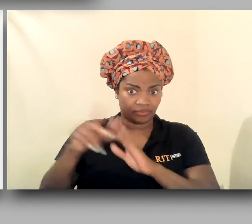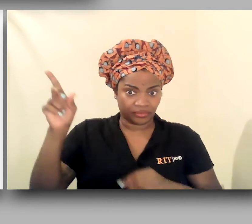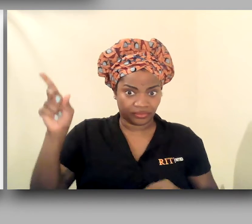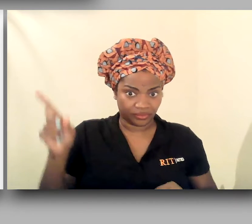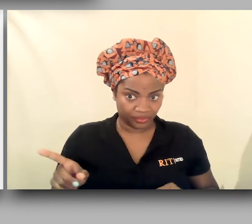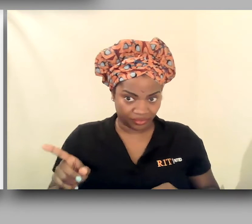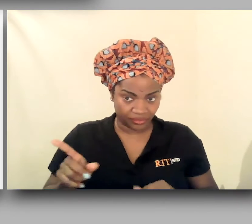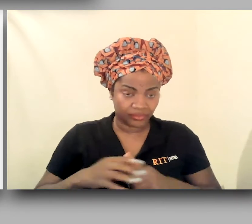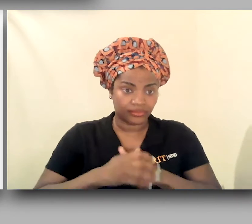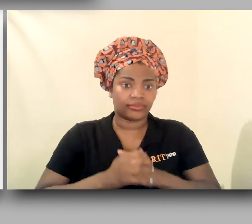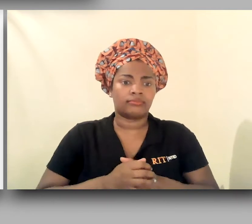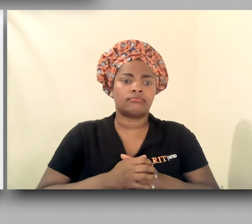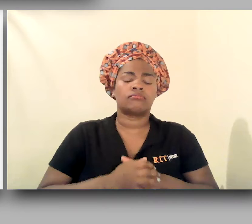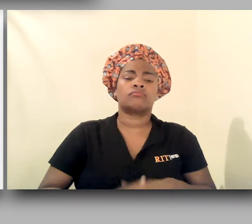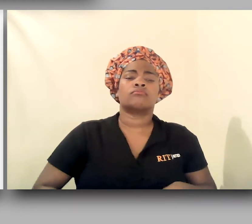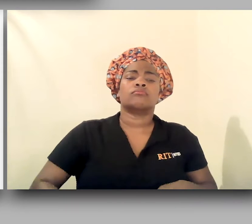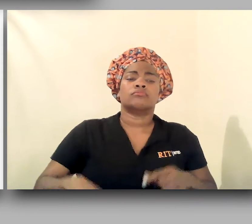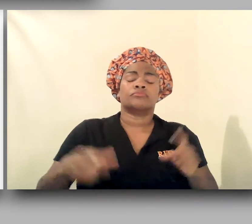First,